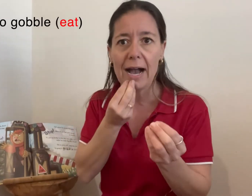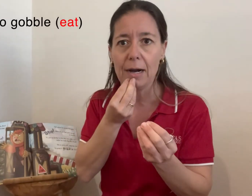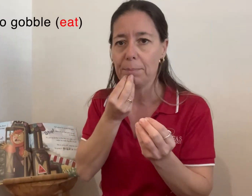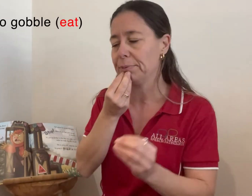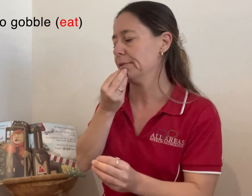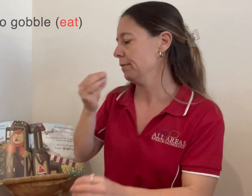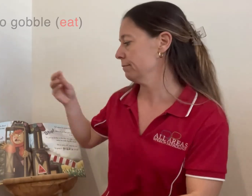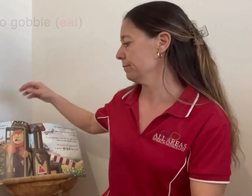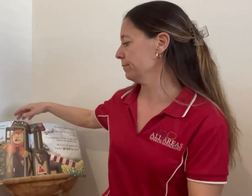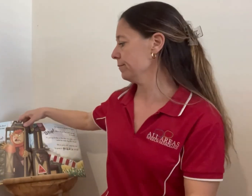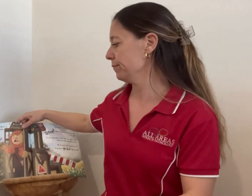up.